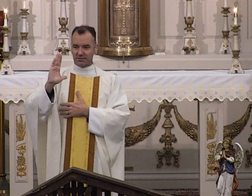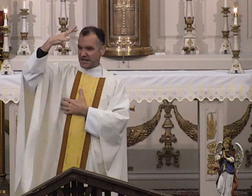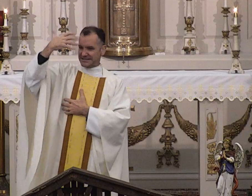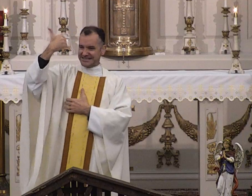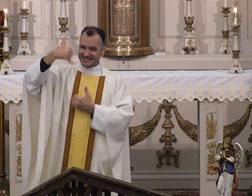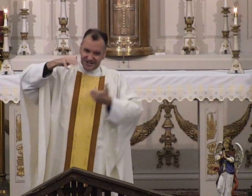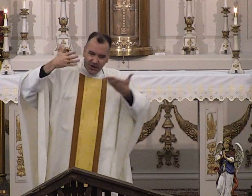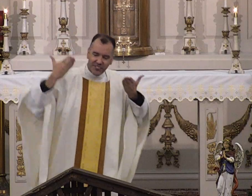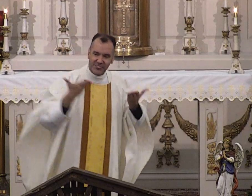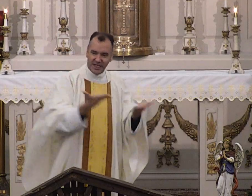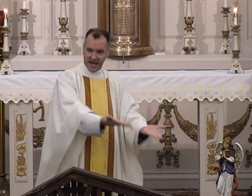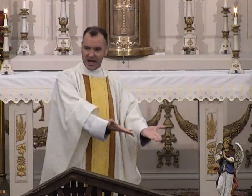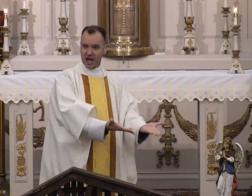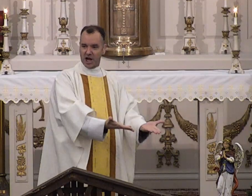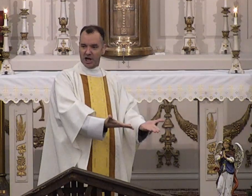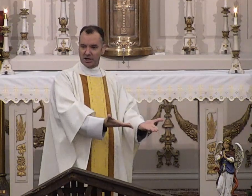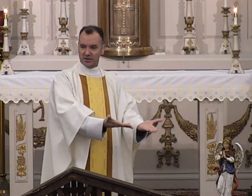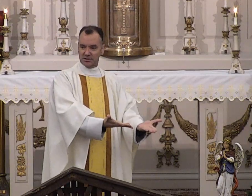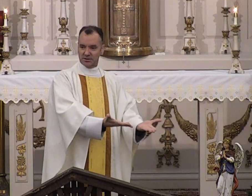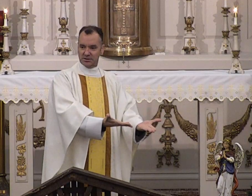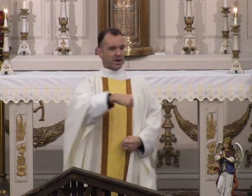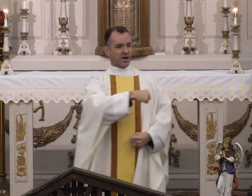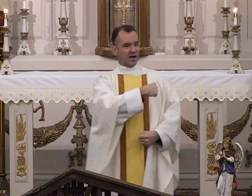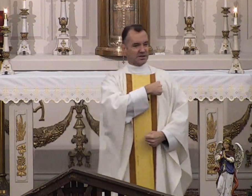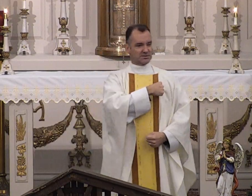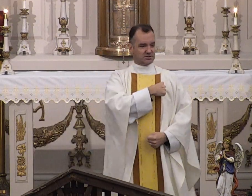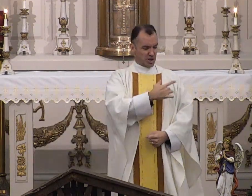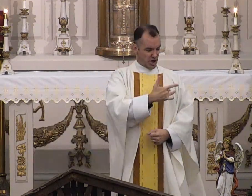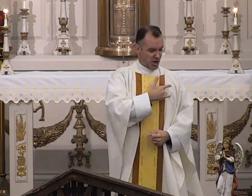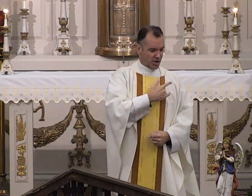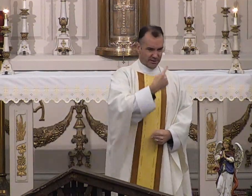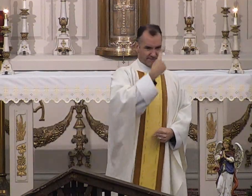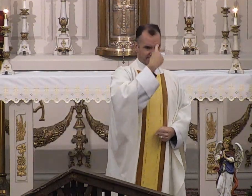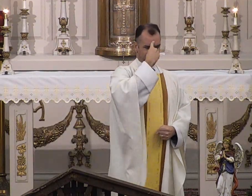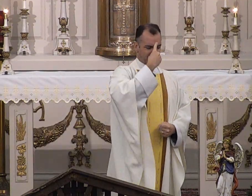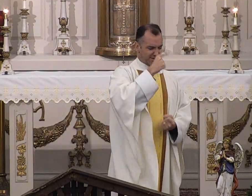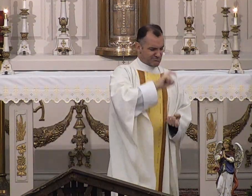relationship with God. His grace remains nonetheless,